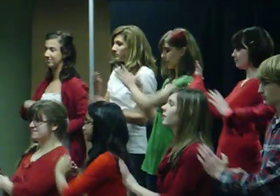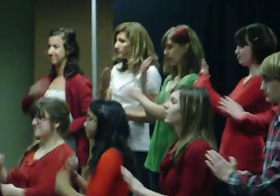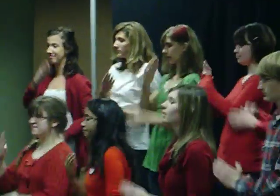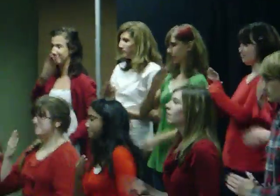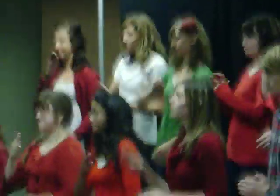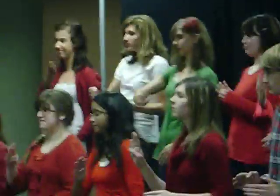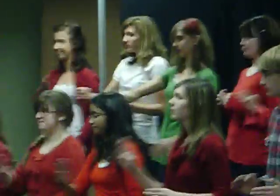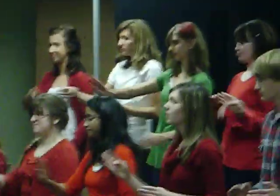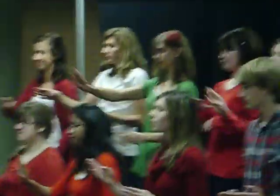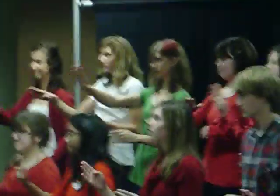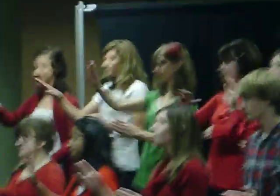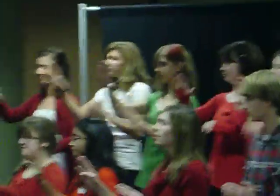to heaven